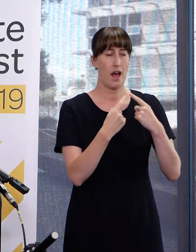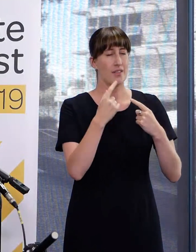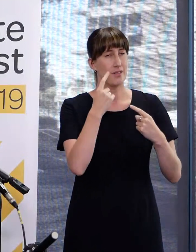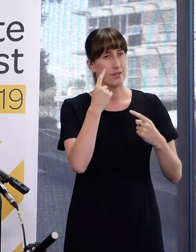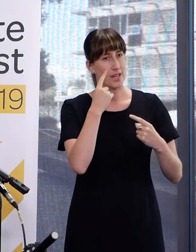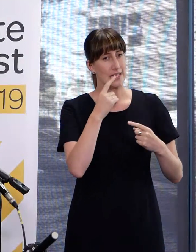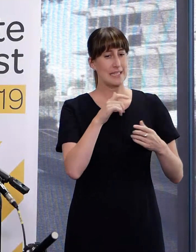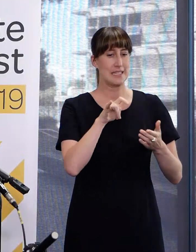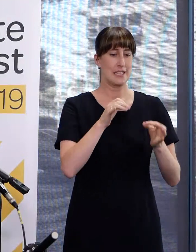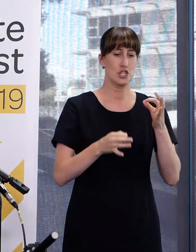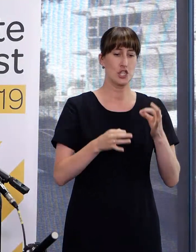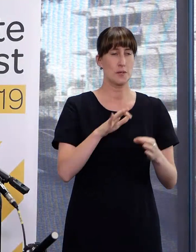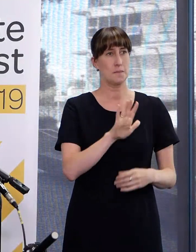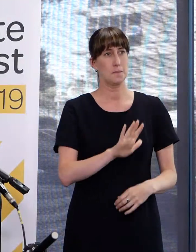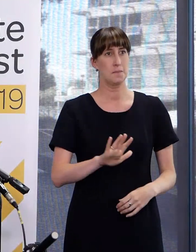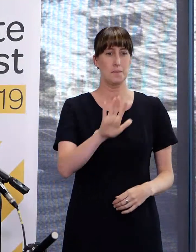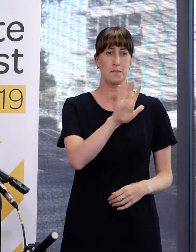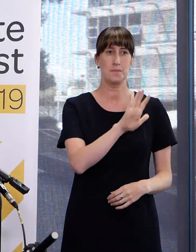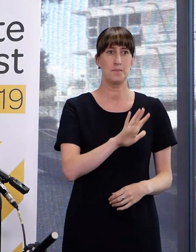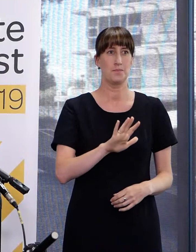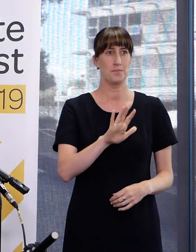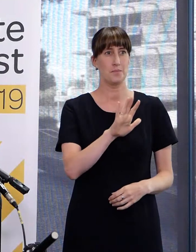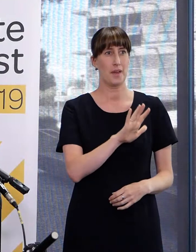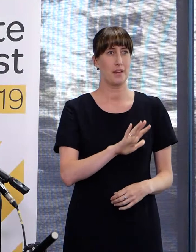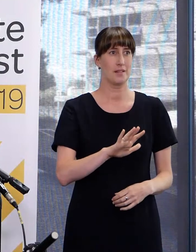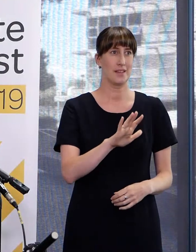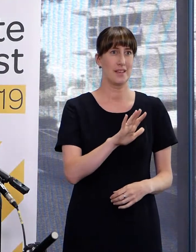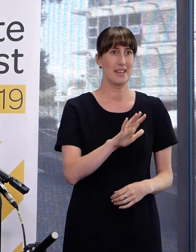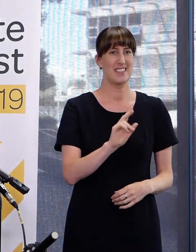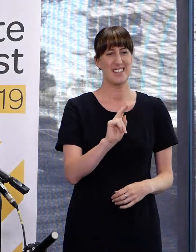decision in the early part of the second quarter.